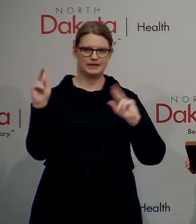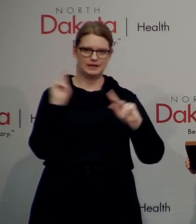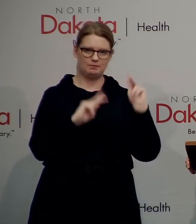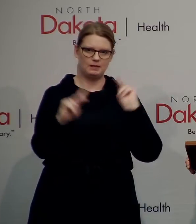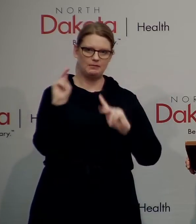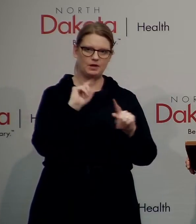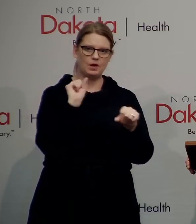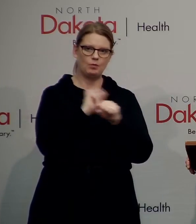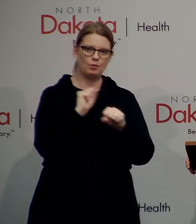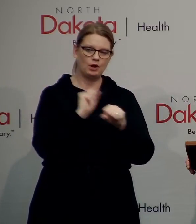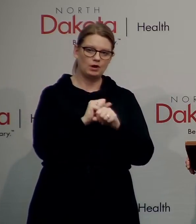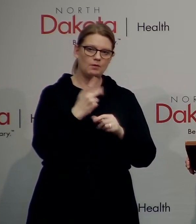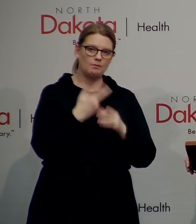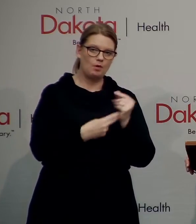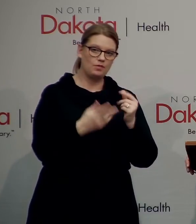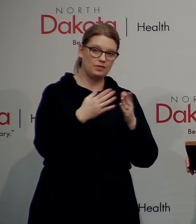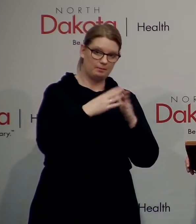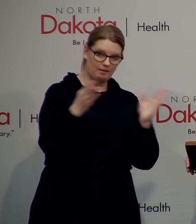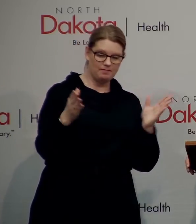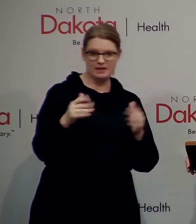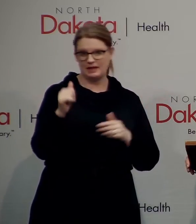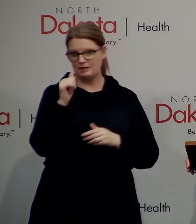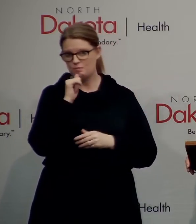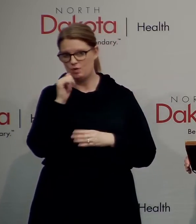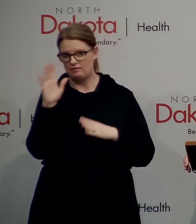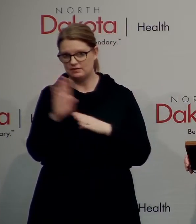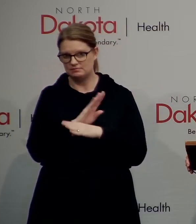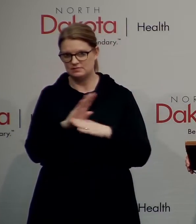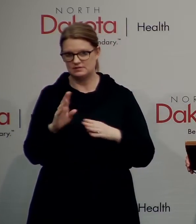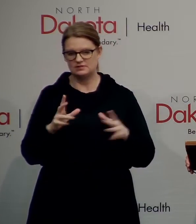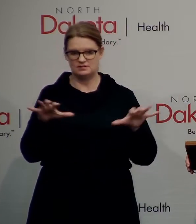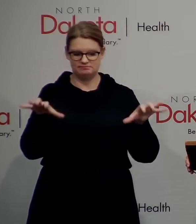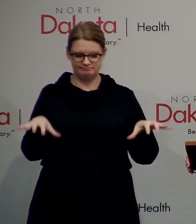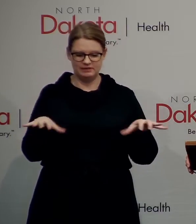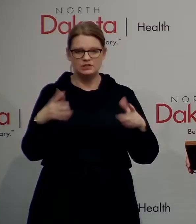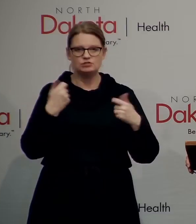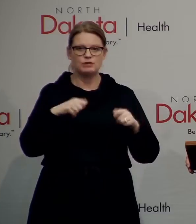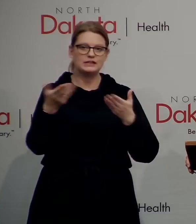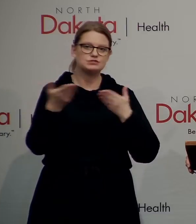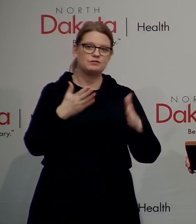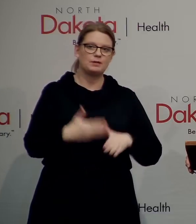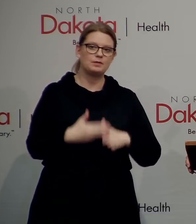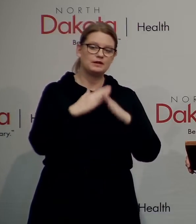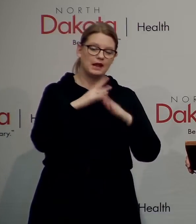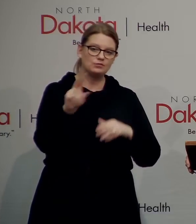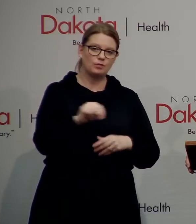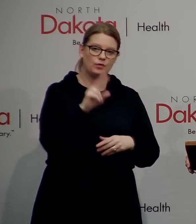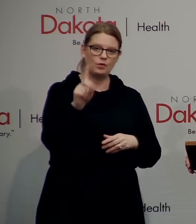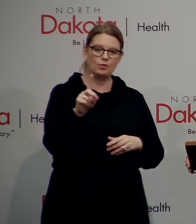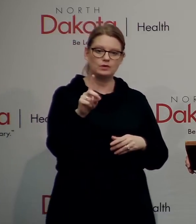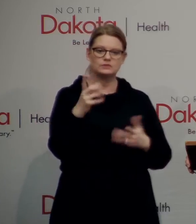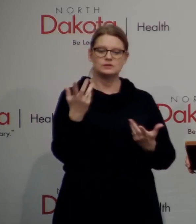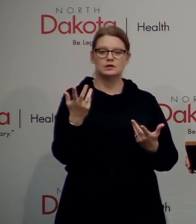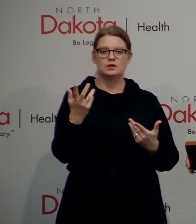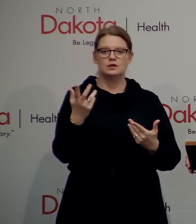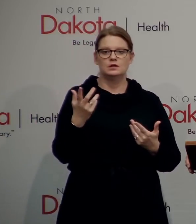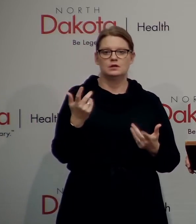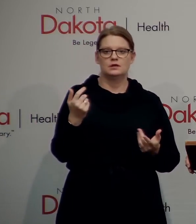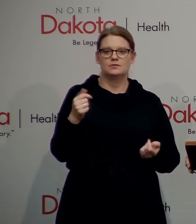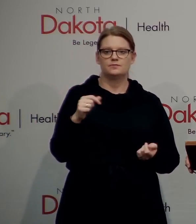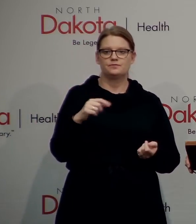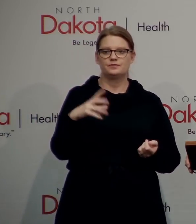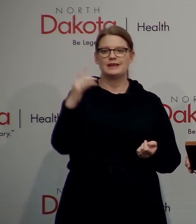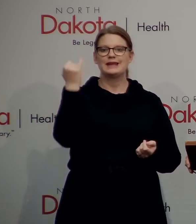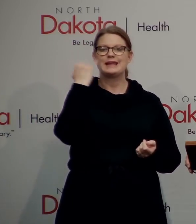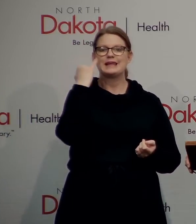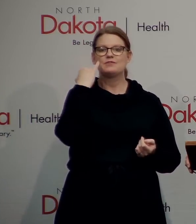that are working from both the public and private sector to try to serve and protect North Dakotans. But know that if we